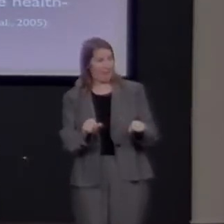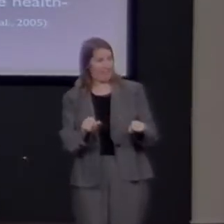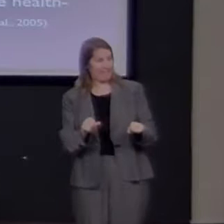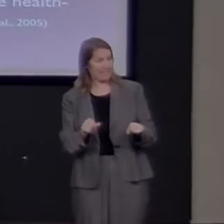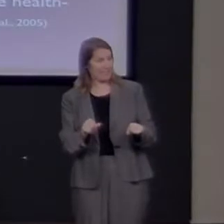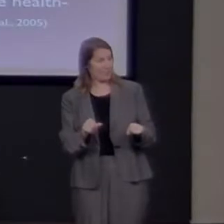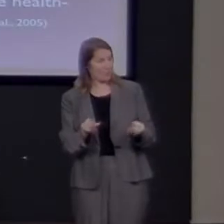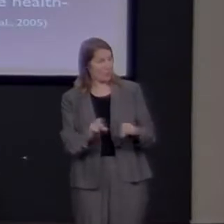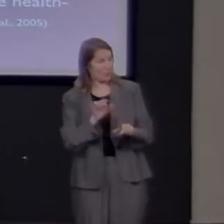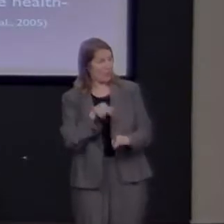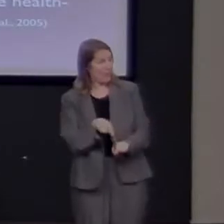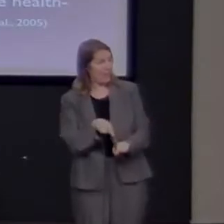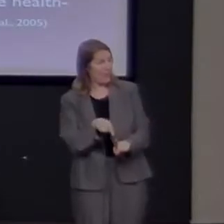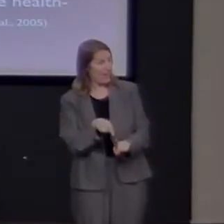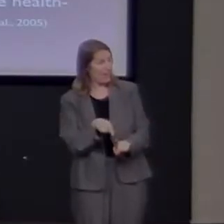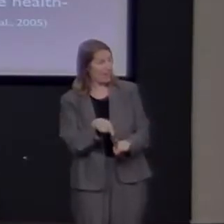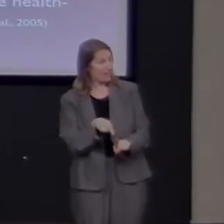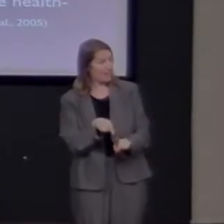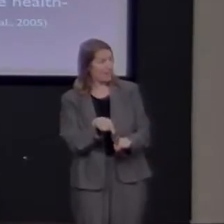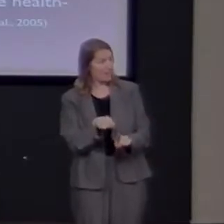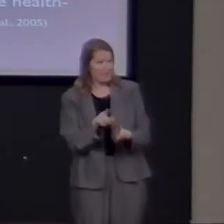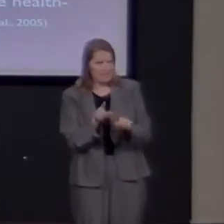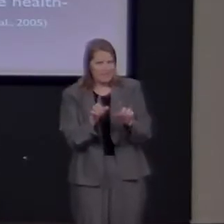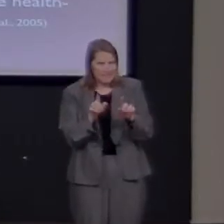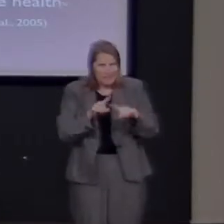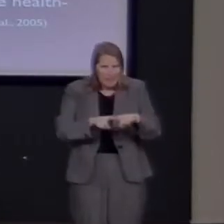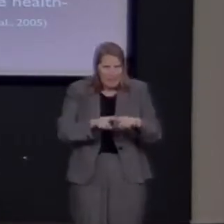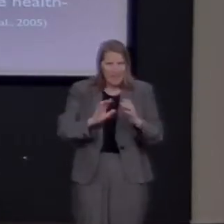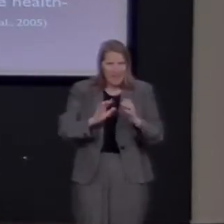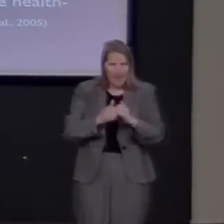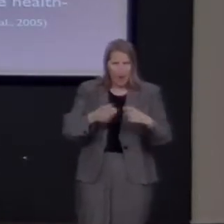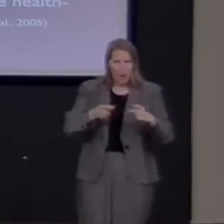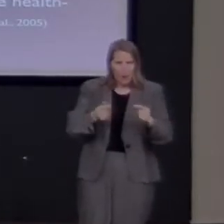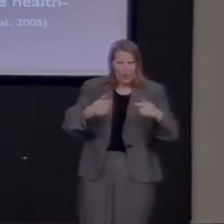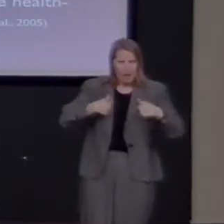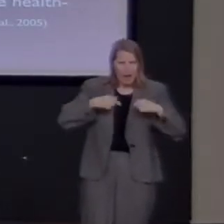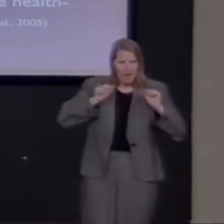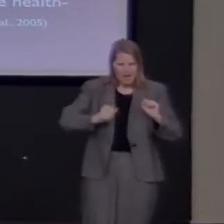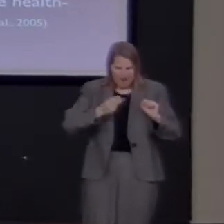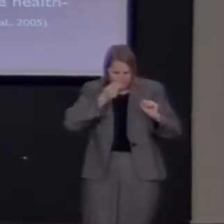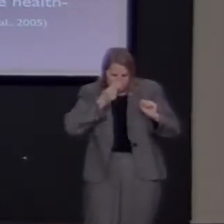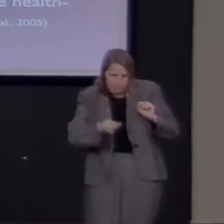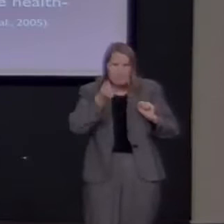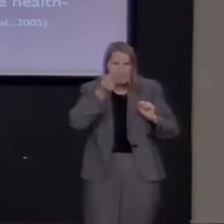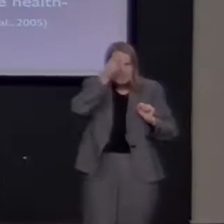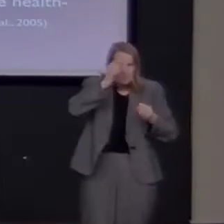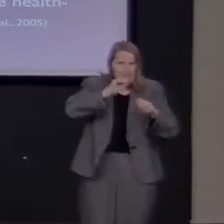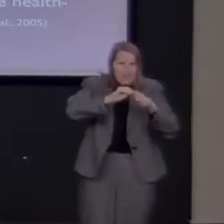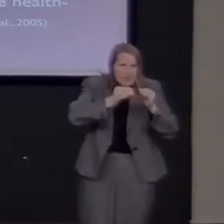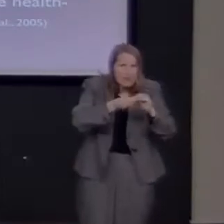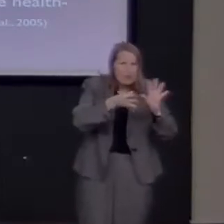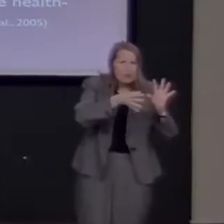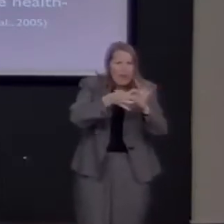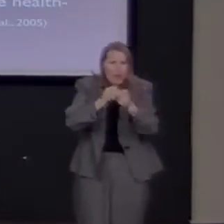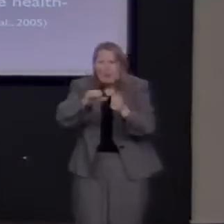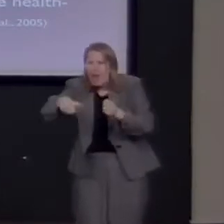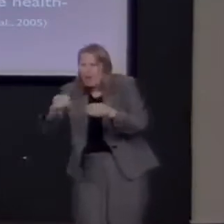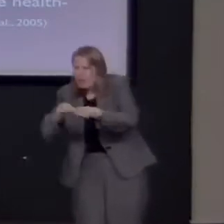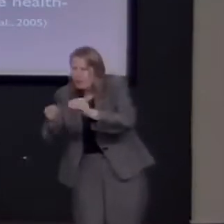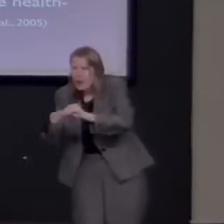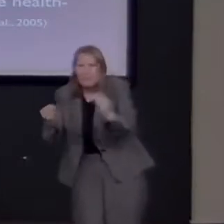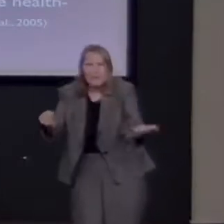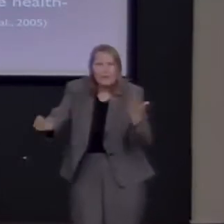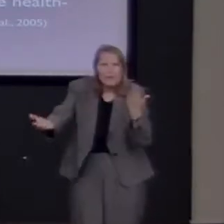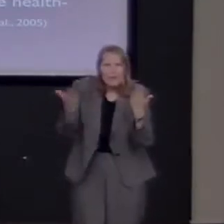do that, critically depends on their ability to represent quantities, to relate them to one another, to rapidly